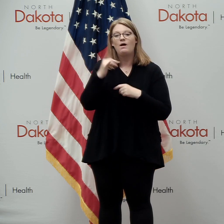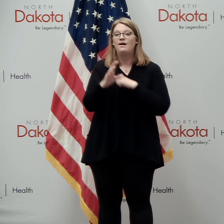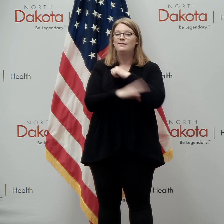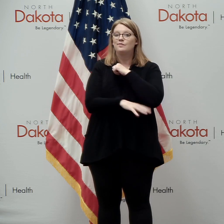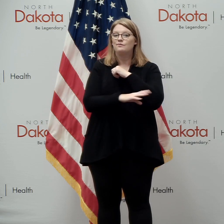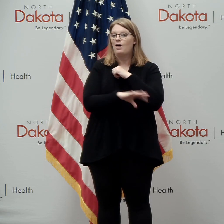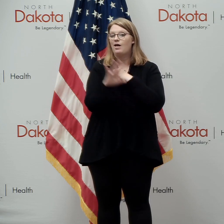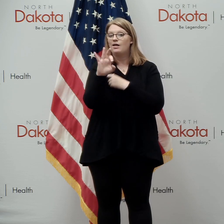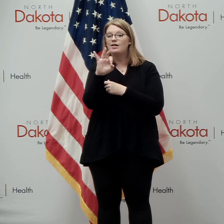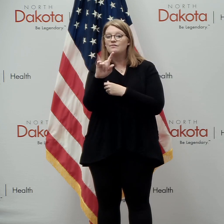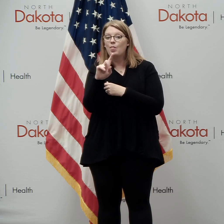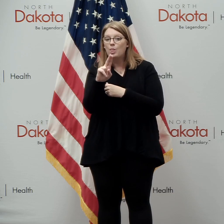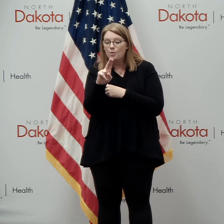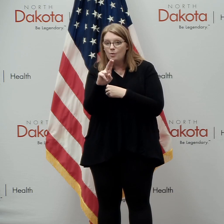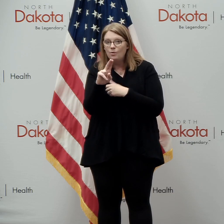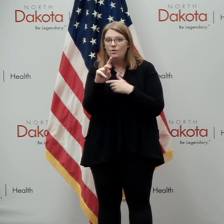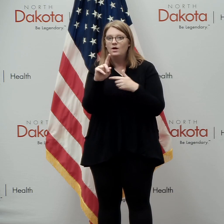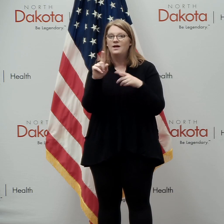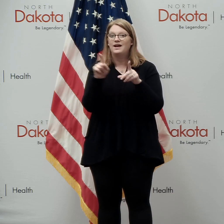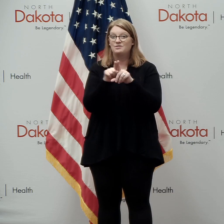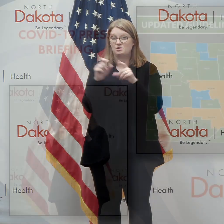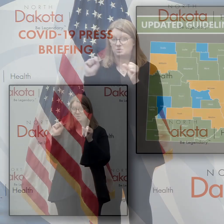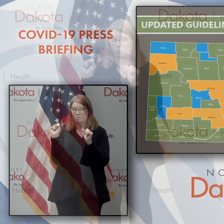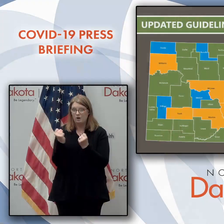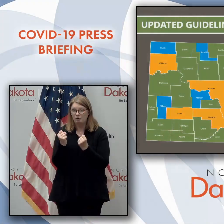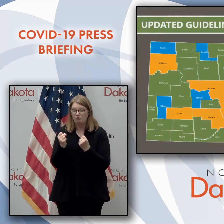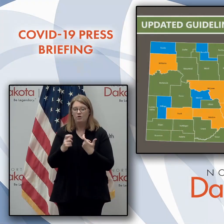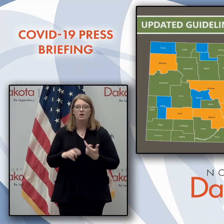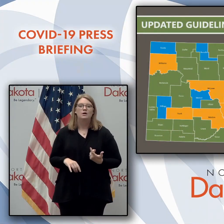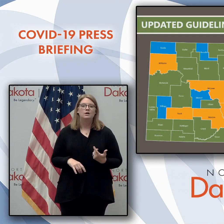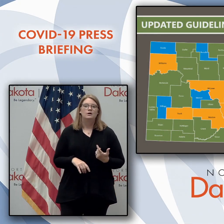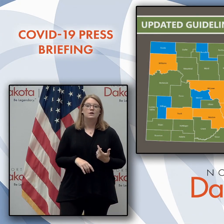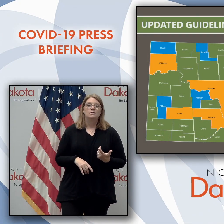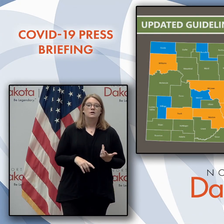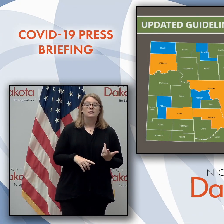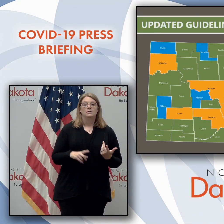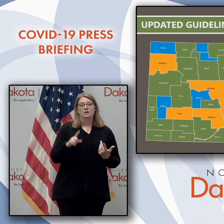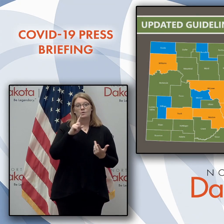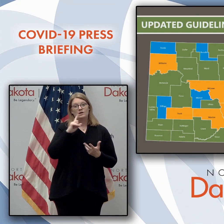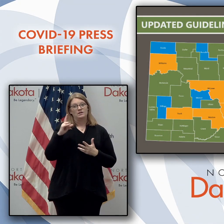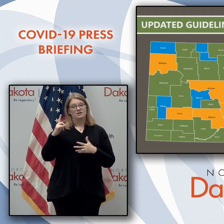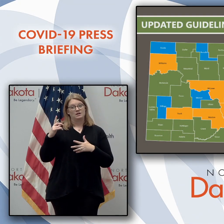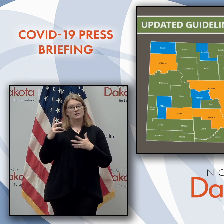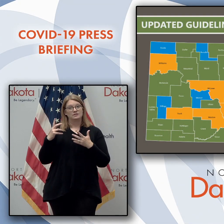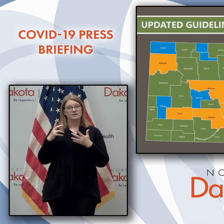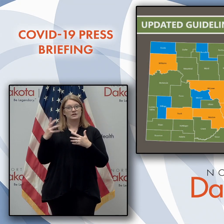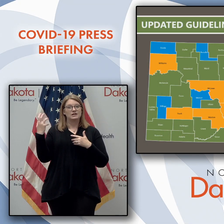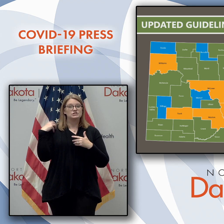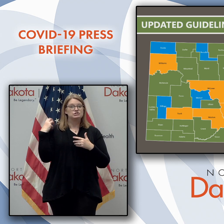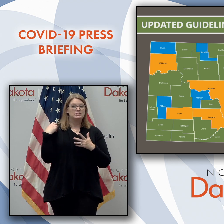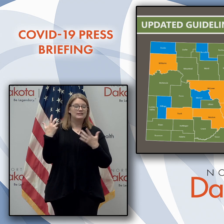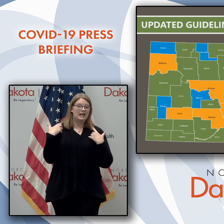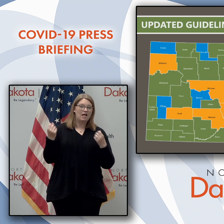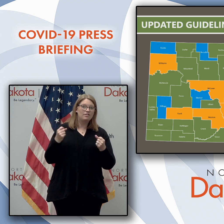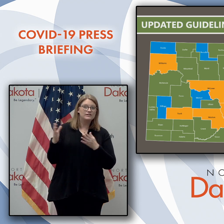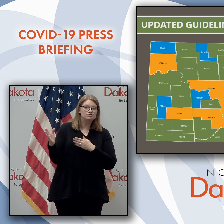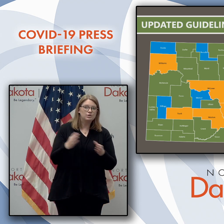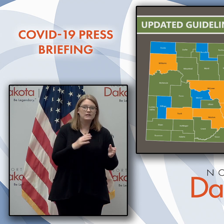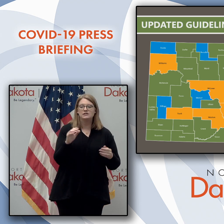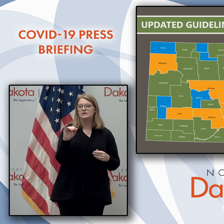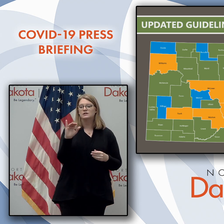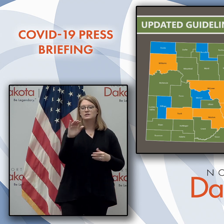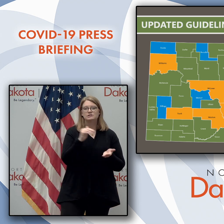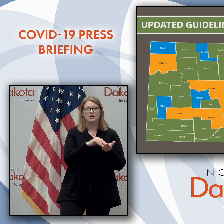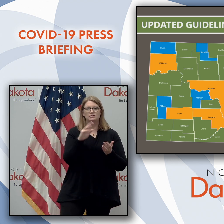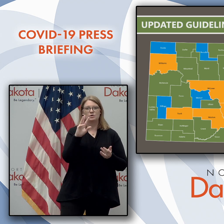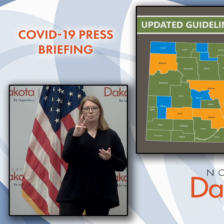season, and as we head into winter. We're extremely grateful to our external advisors, our Chief Health Strategist, Dr. Josh Wynn at